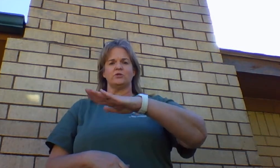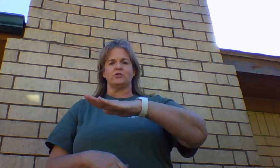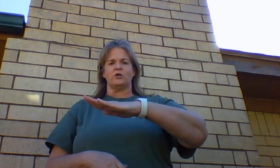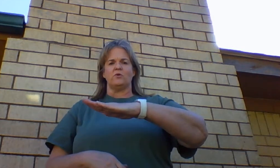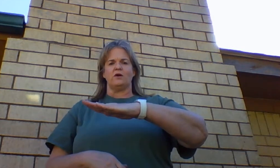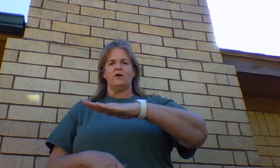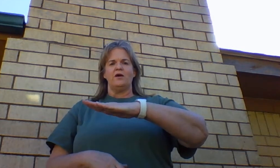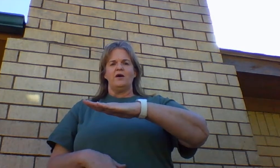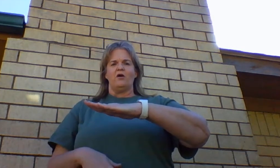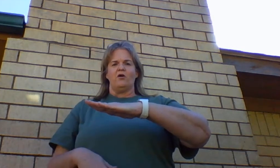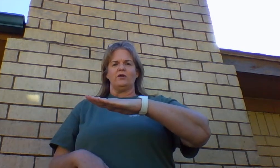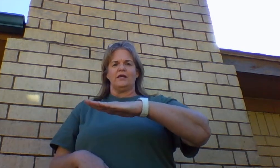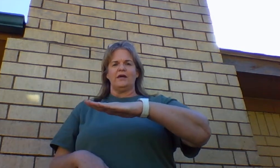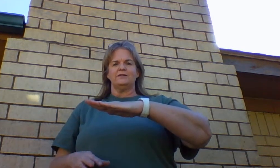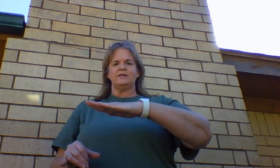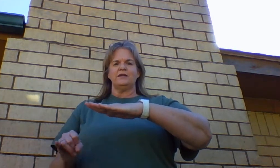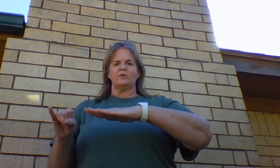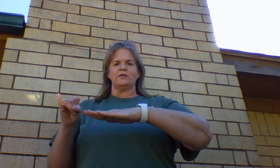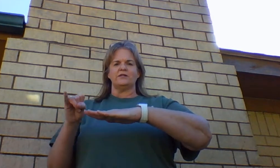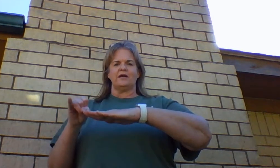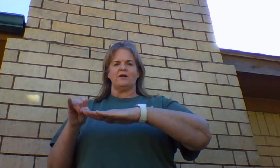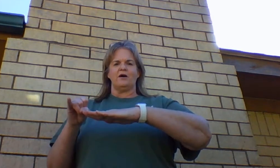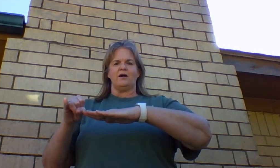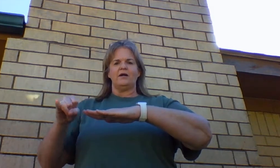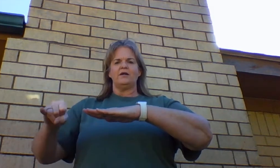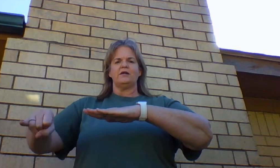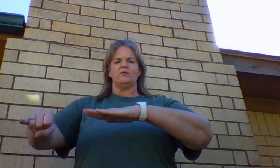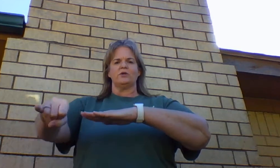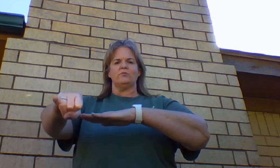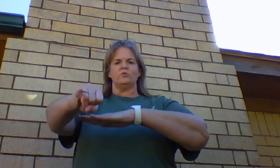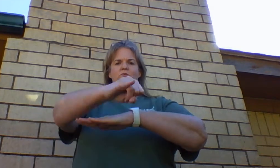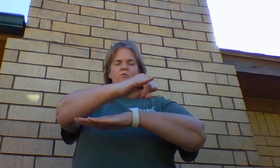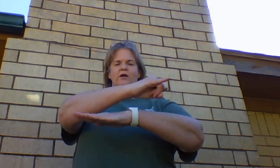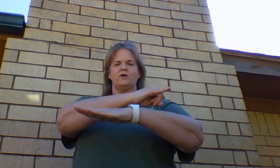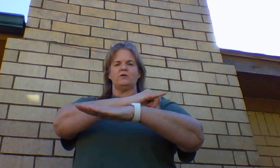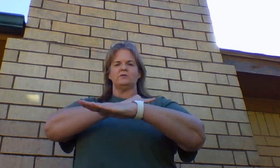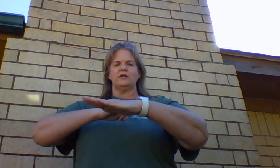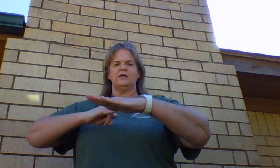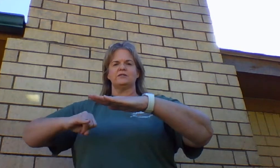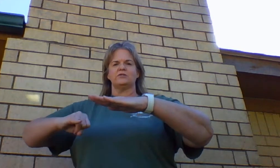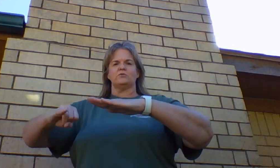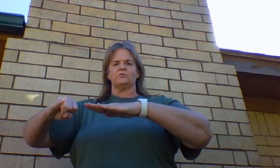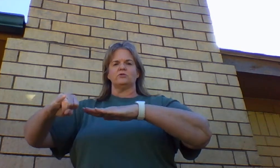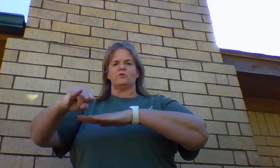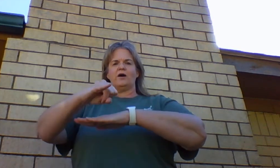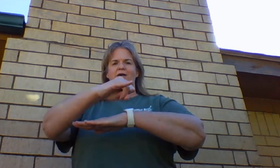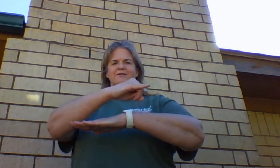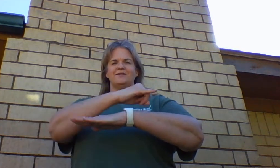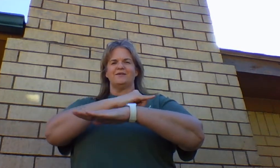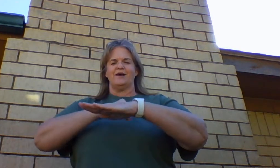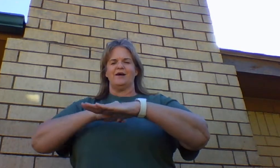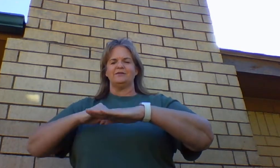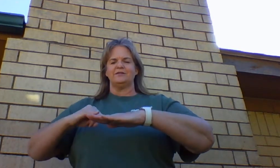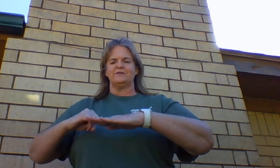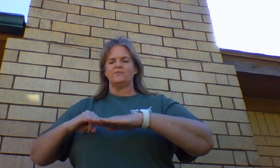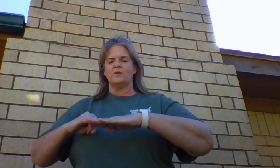show our land, and we're going to take an eye, and we're going to move it around in a circle to show the island. Island.